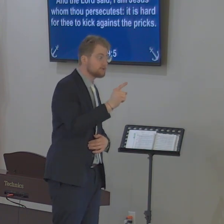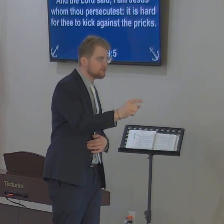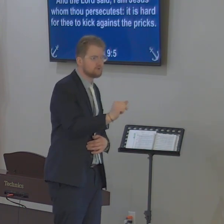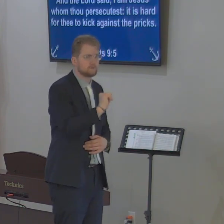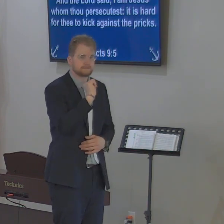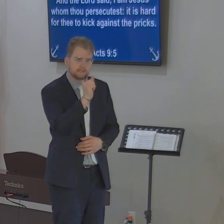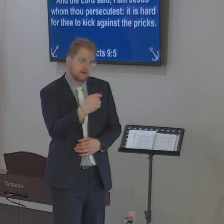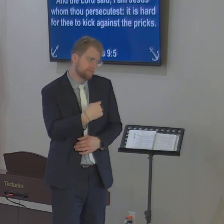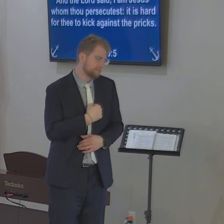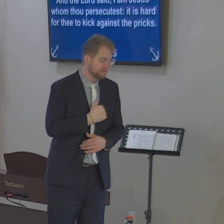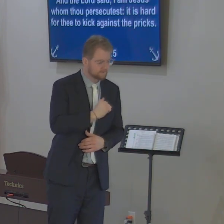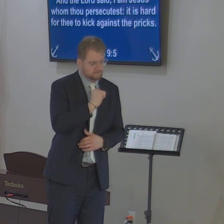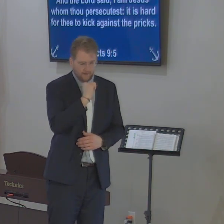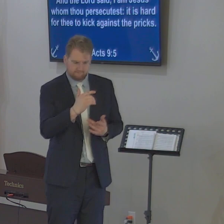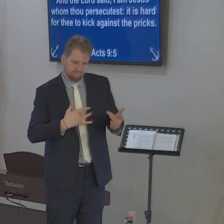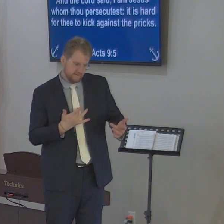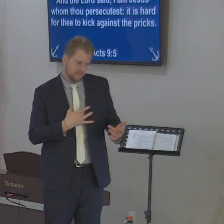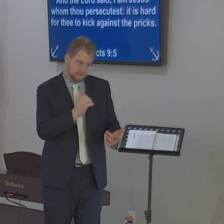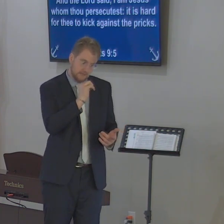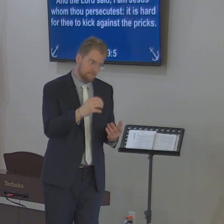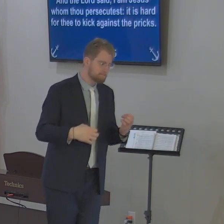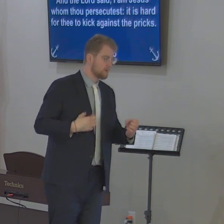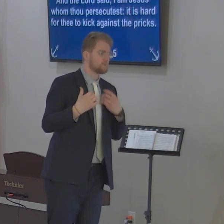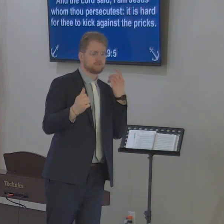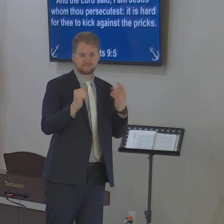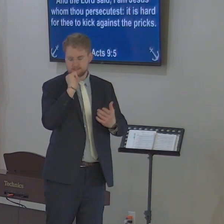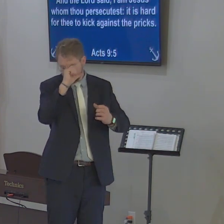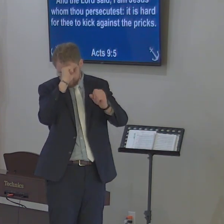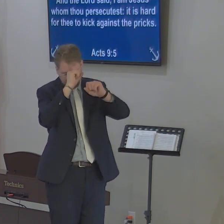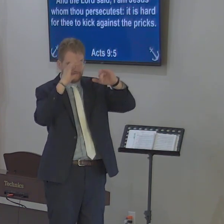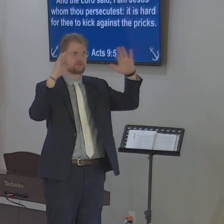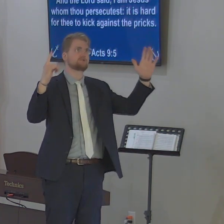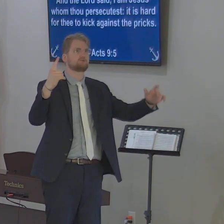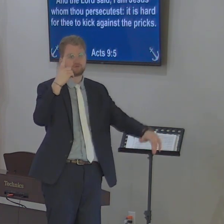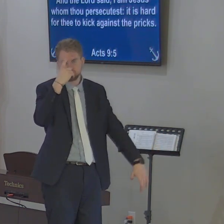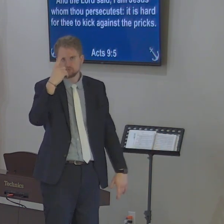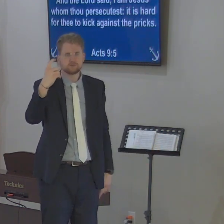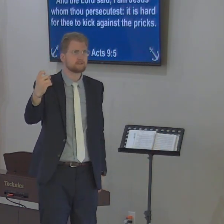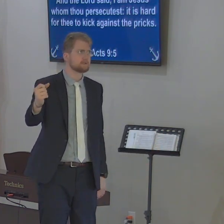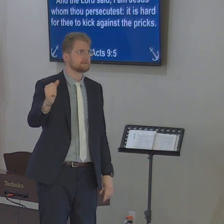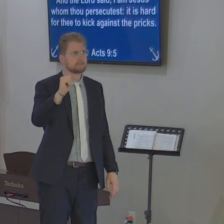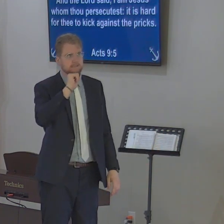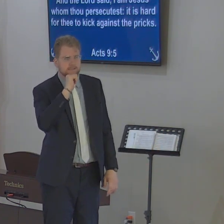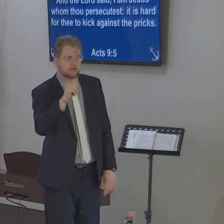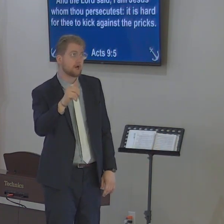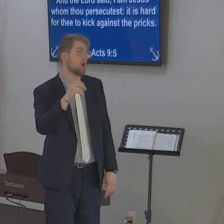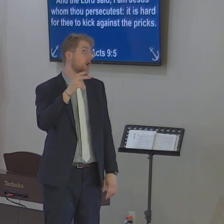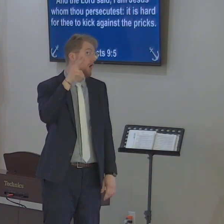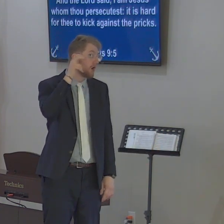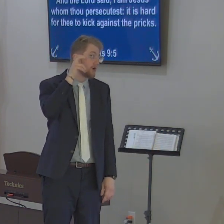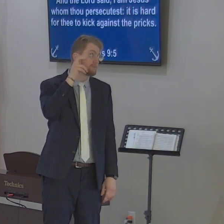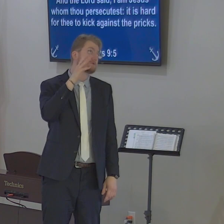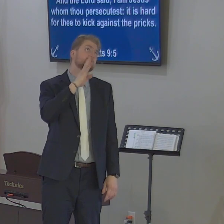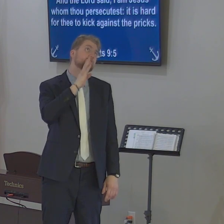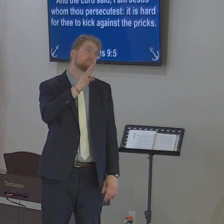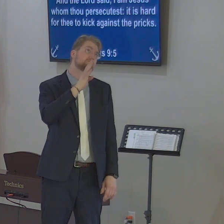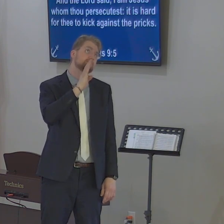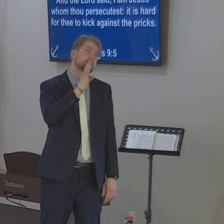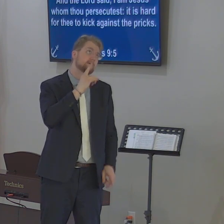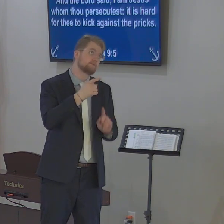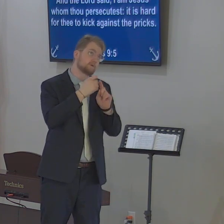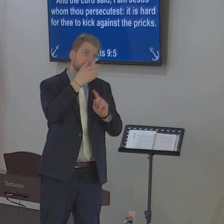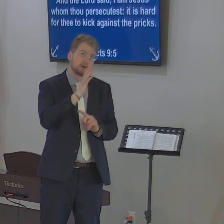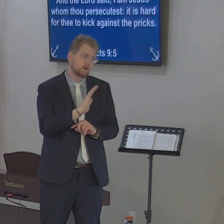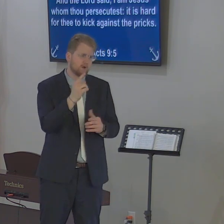not feelings and emotions, and if it's not visions, and it's not dreams, and it's not an audible speaking of God, then what have you given